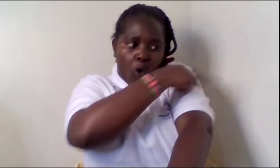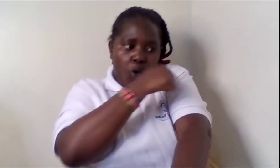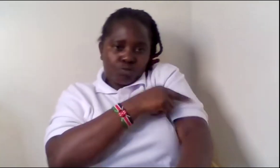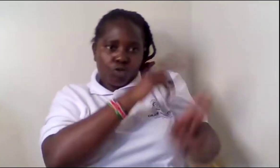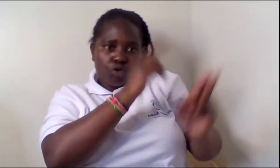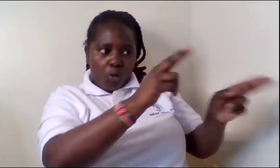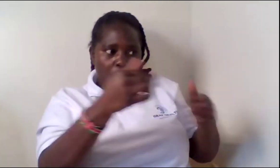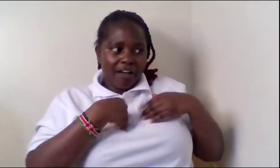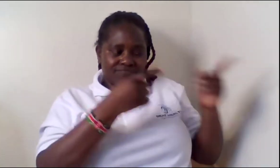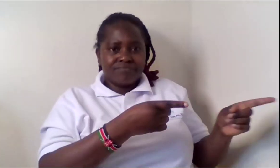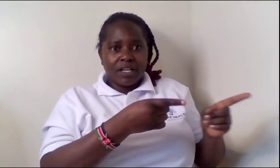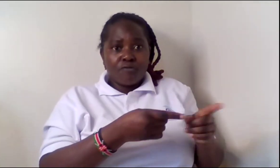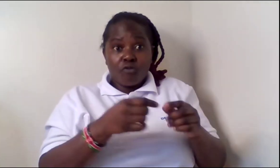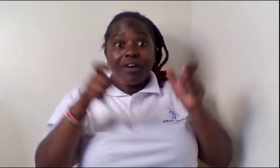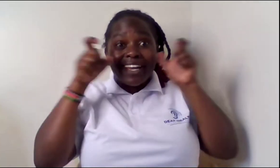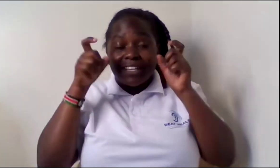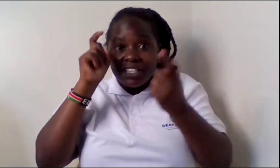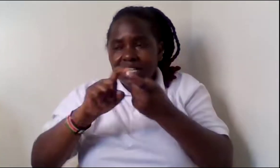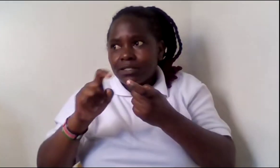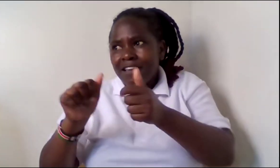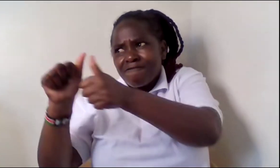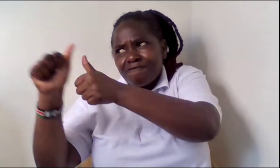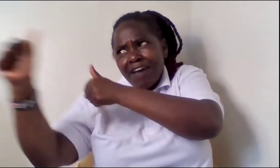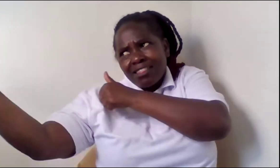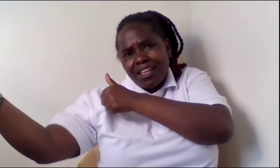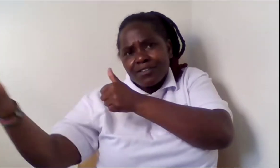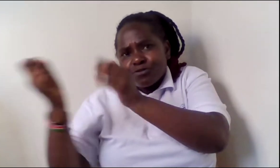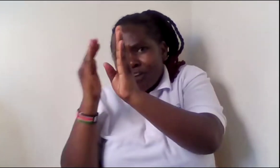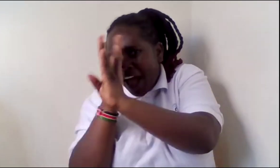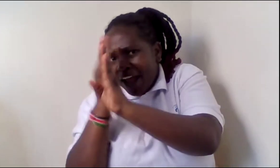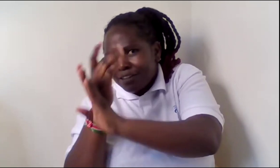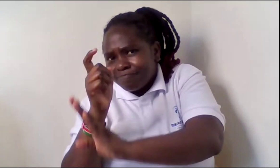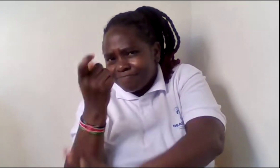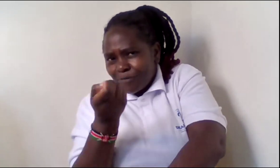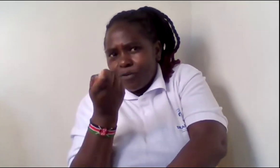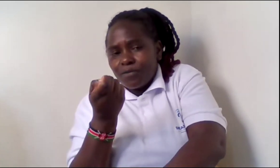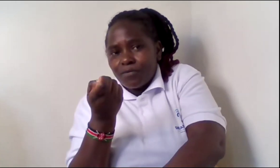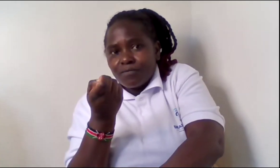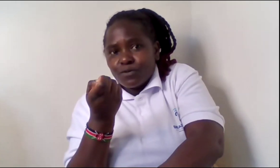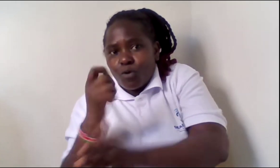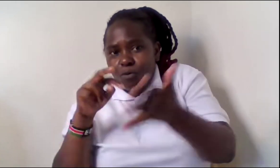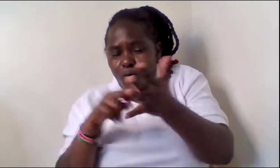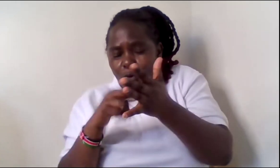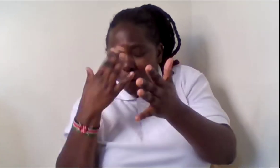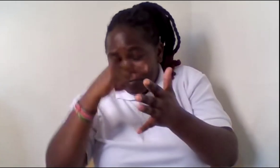different. It's meant to be somewhere that's easily accessible. It's meant to be somewhere where there's some